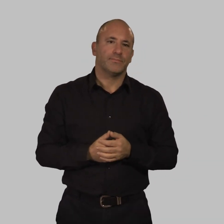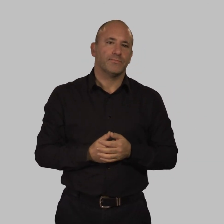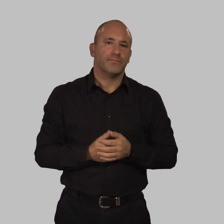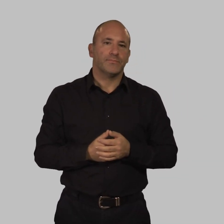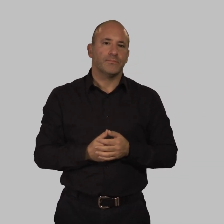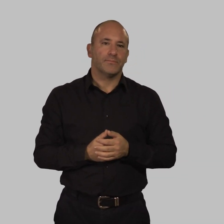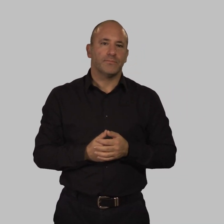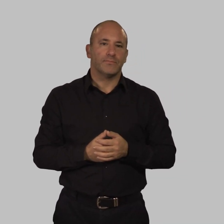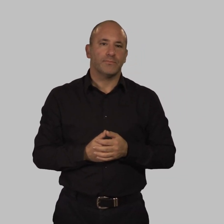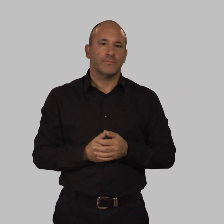this work.